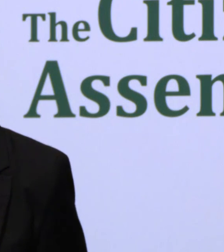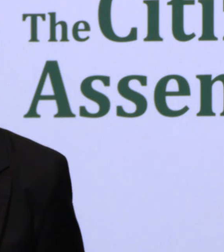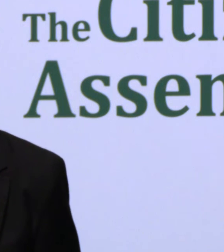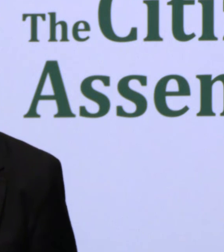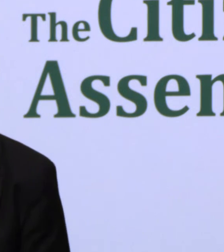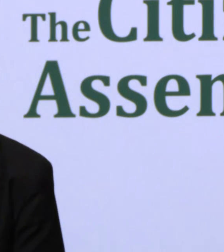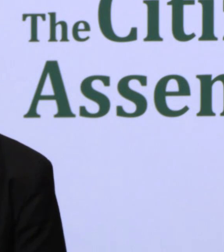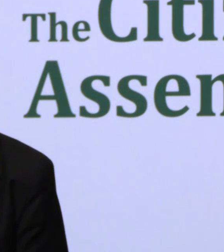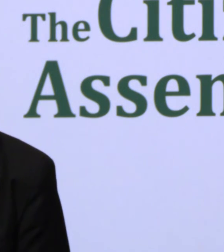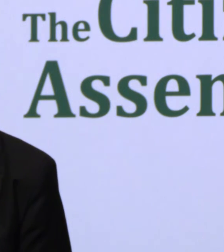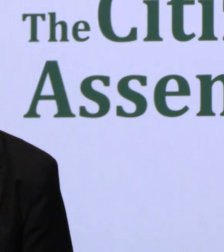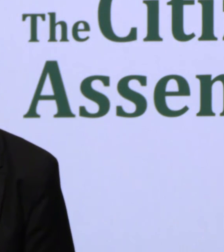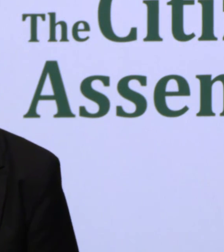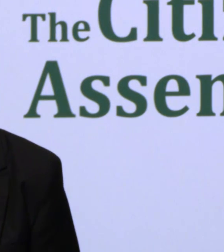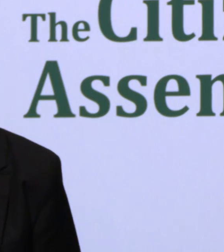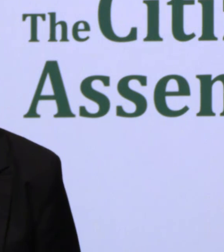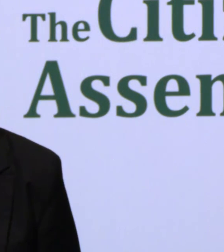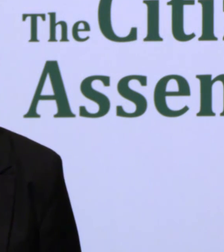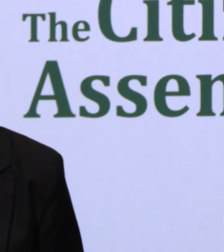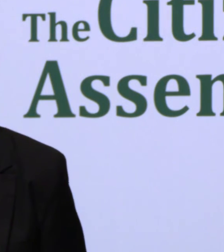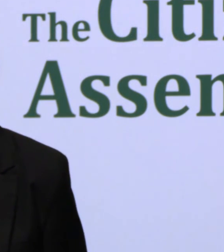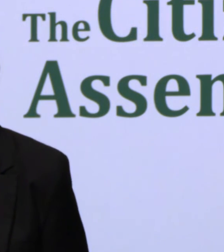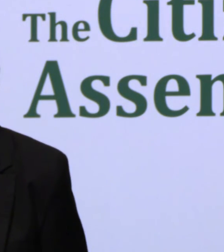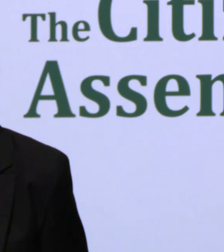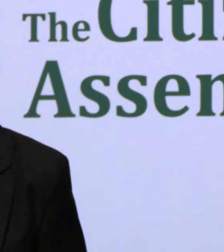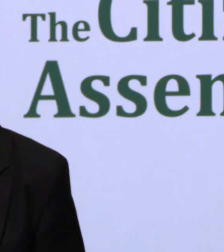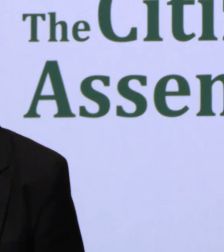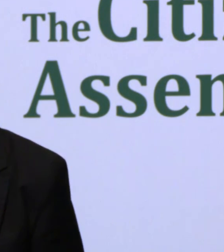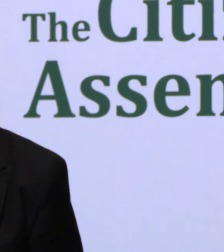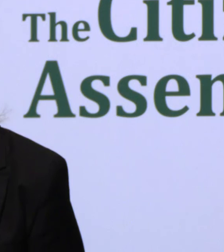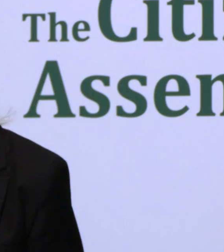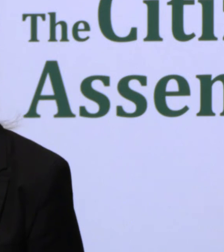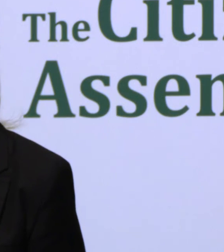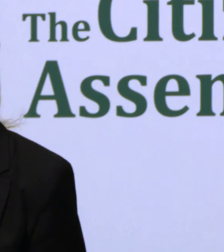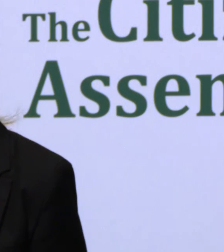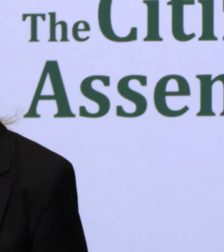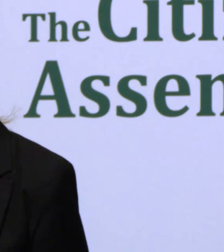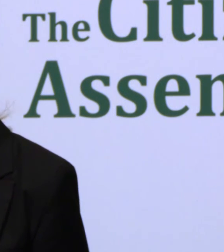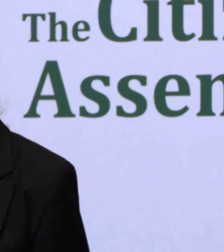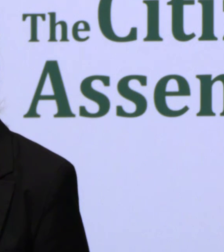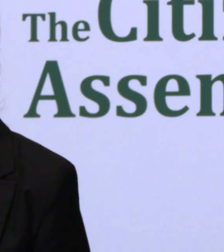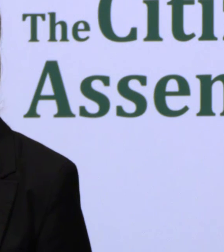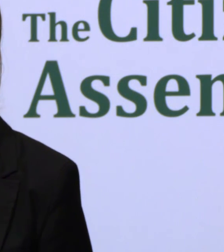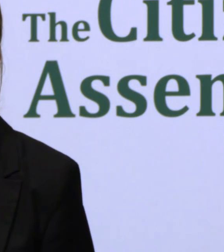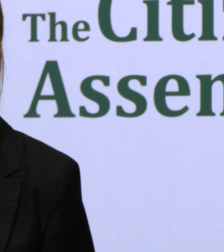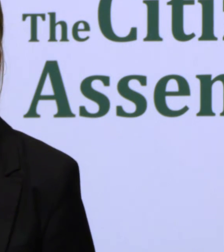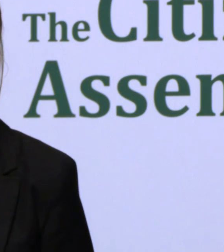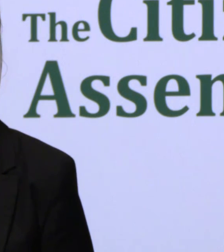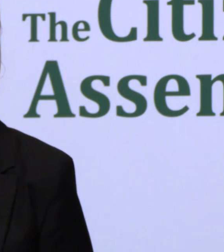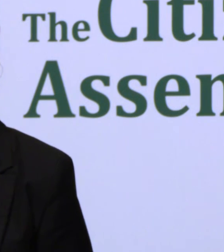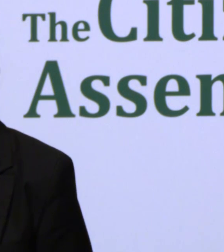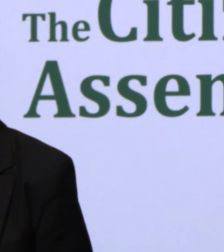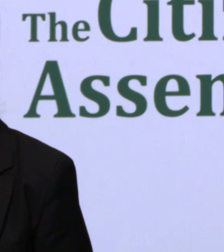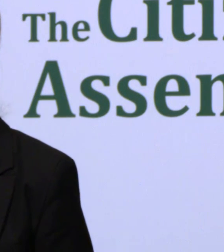will be provided to the citizens, and that list online will be updated for the sake of completeness. So I hope people have found that helpful. It's a very, very